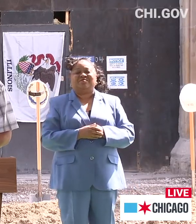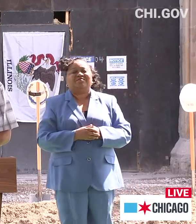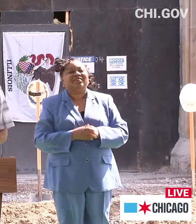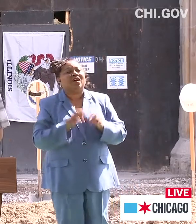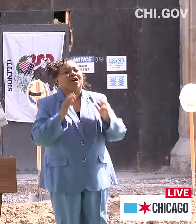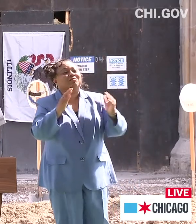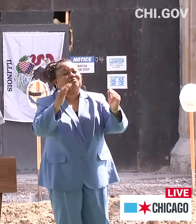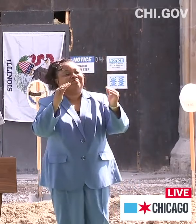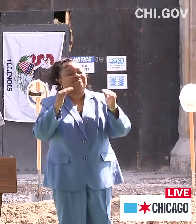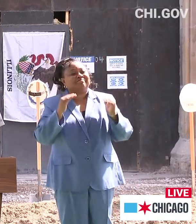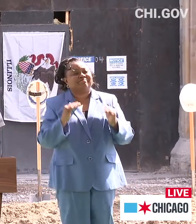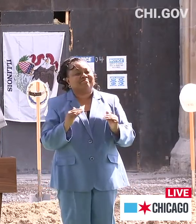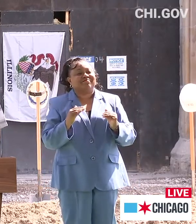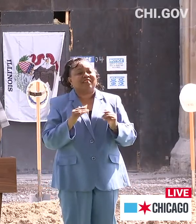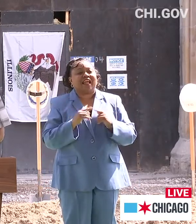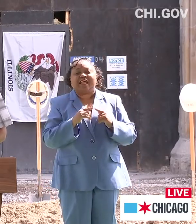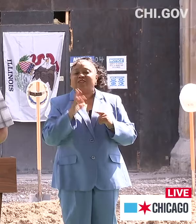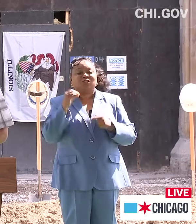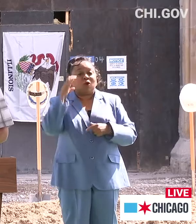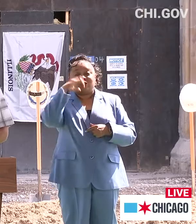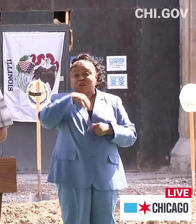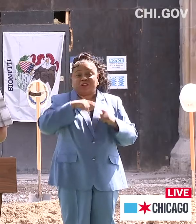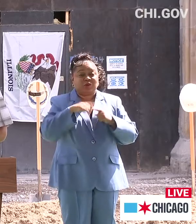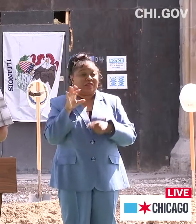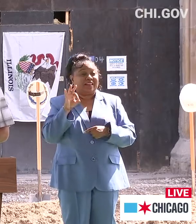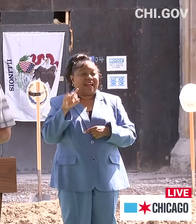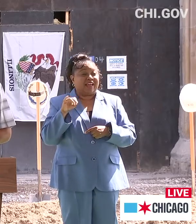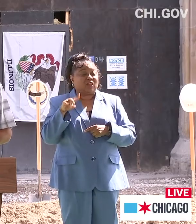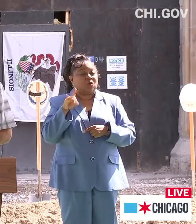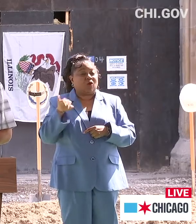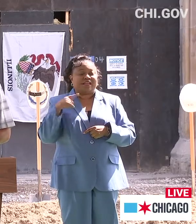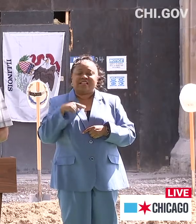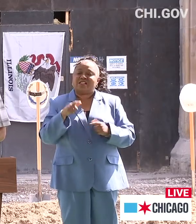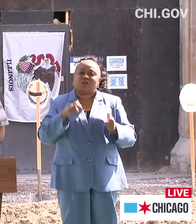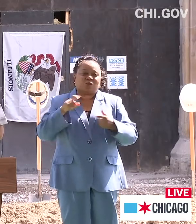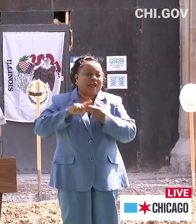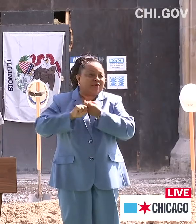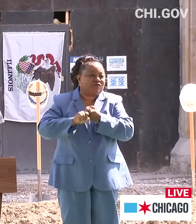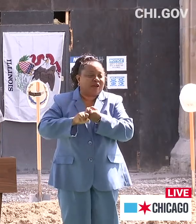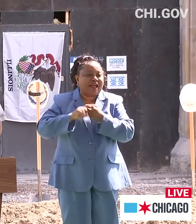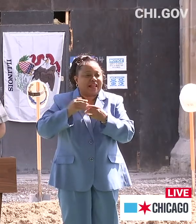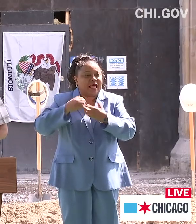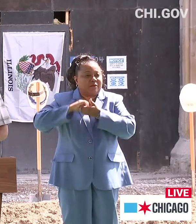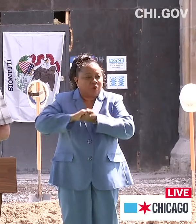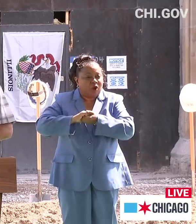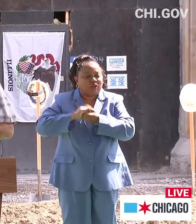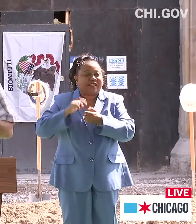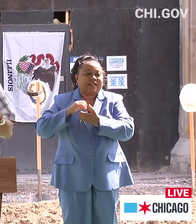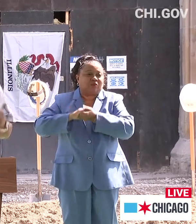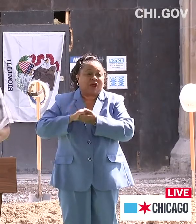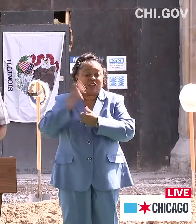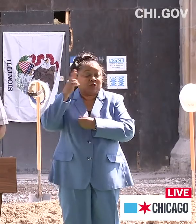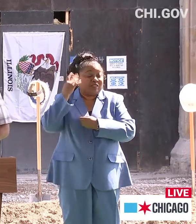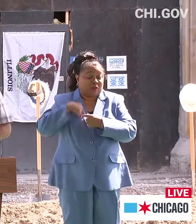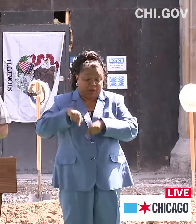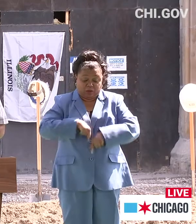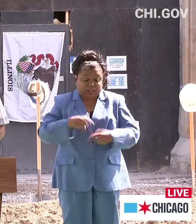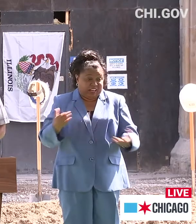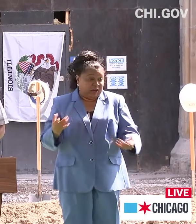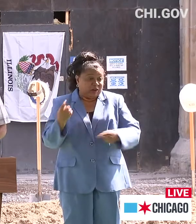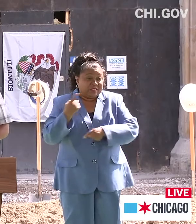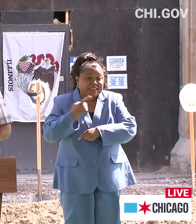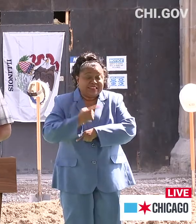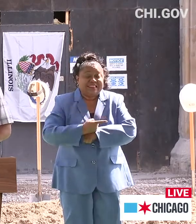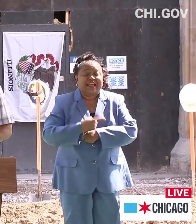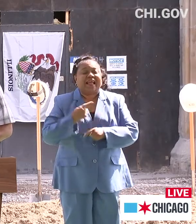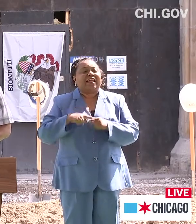All right, moving right along is no stranger to the 9th Ward. He is a great friend and partner. He is part of the reason why we are here